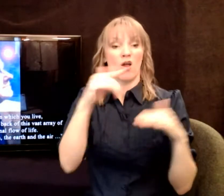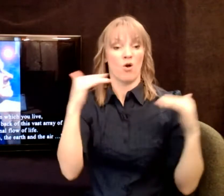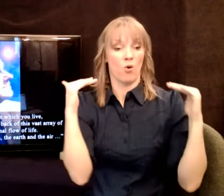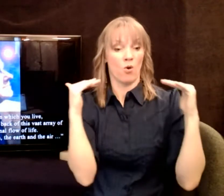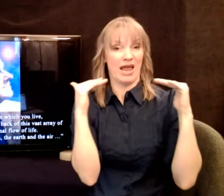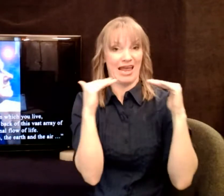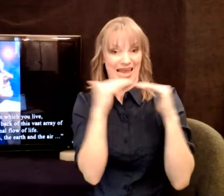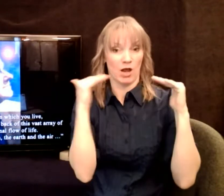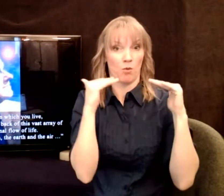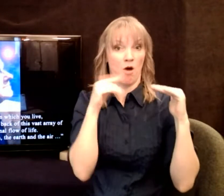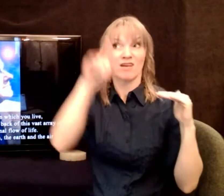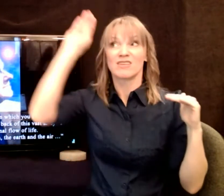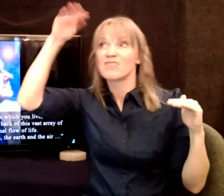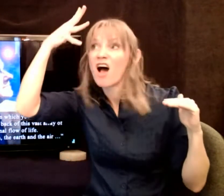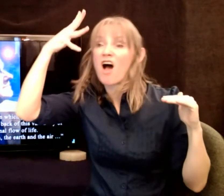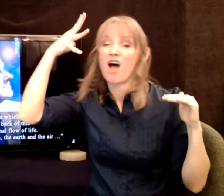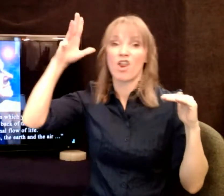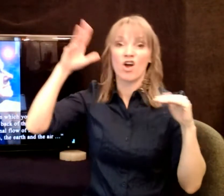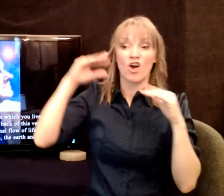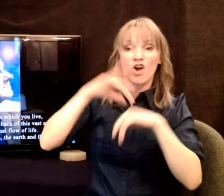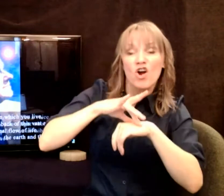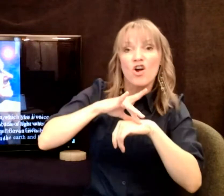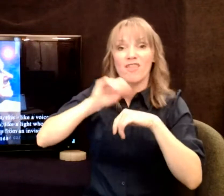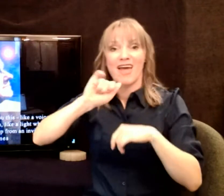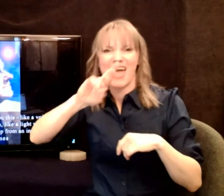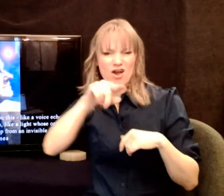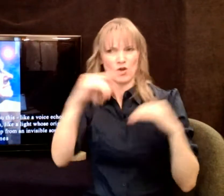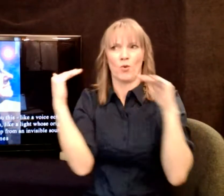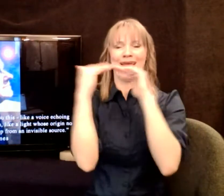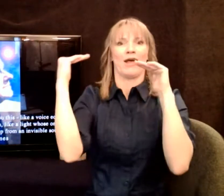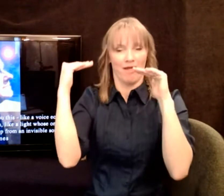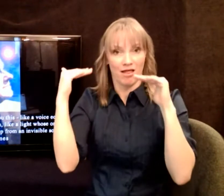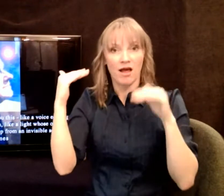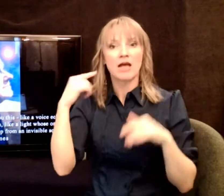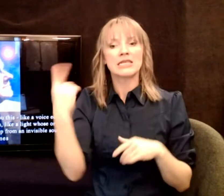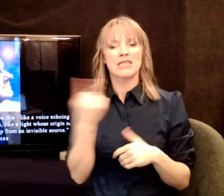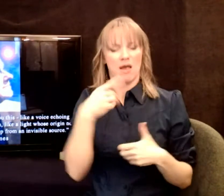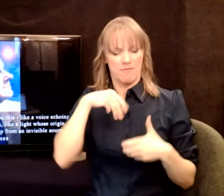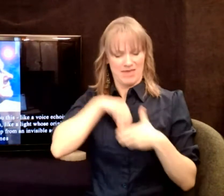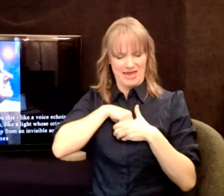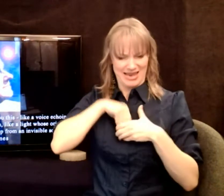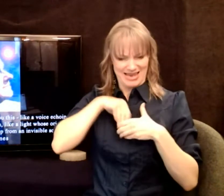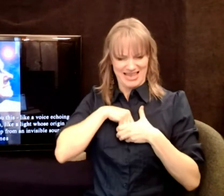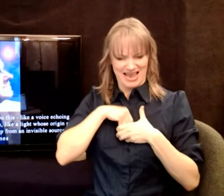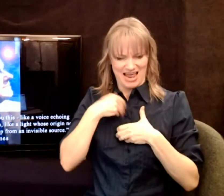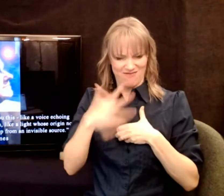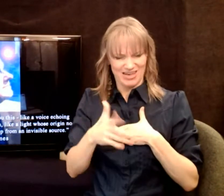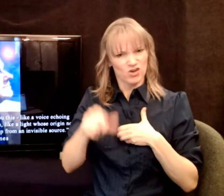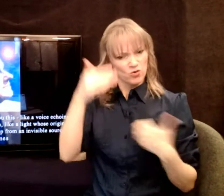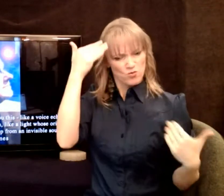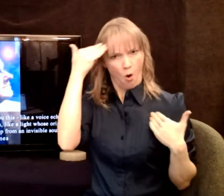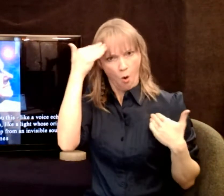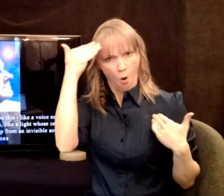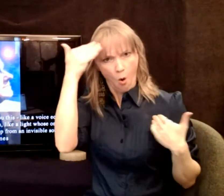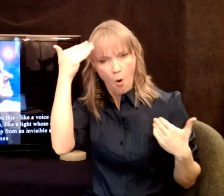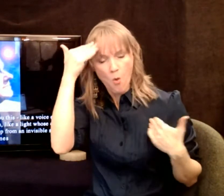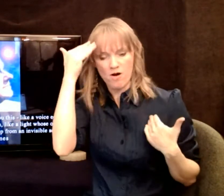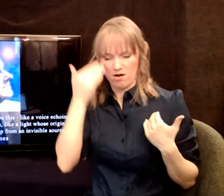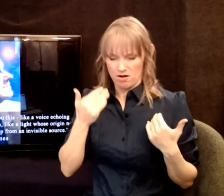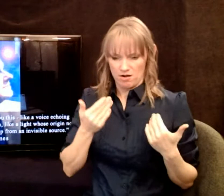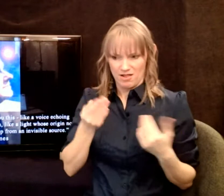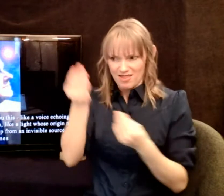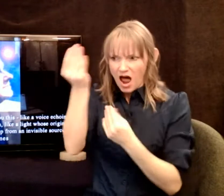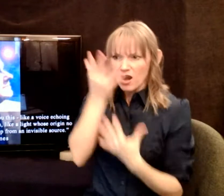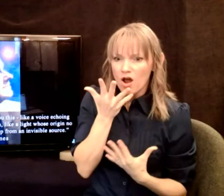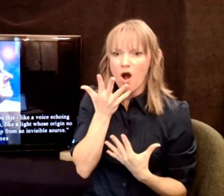the sun, the earth, the air. There is something in you telling you this. like a voice echoing